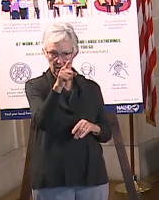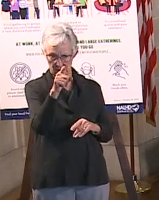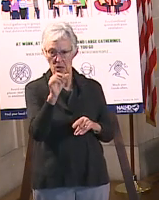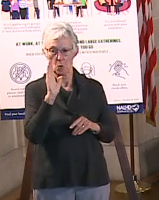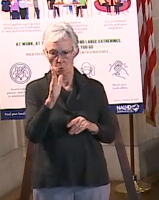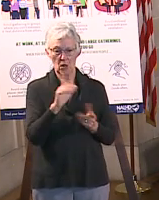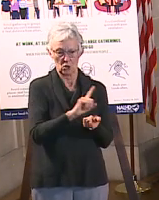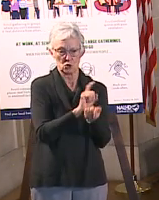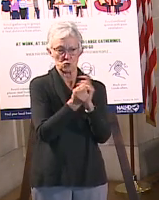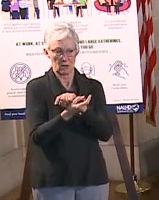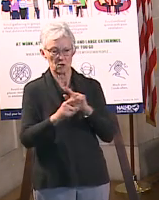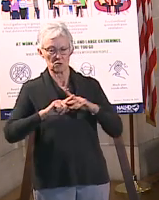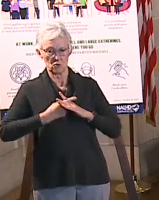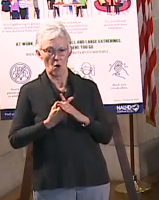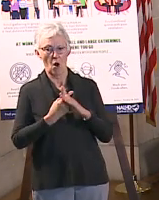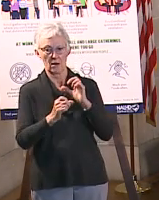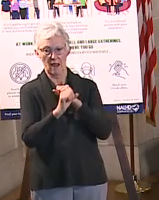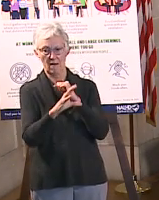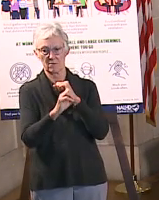the vaccine.